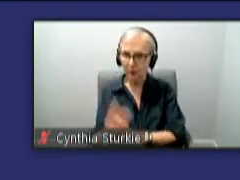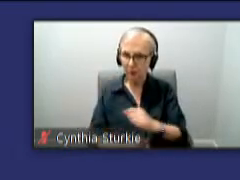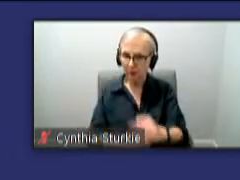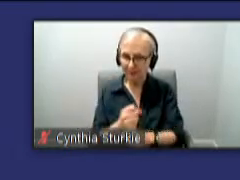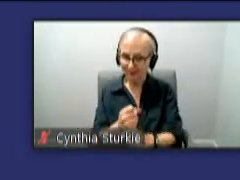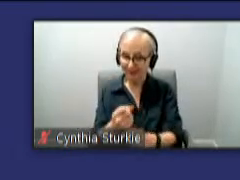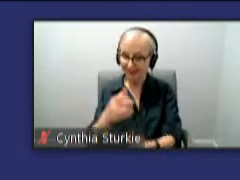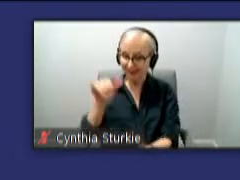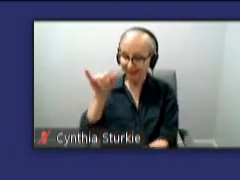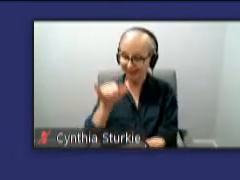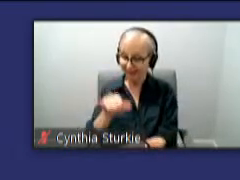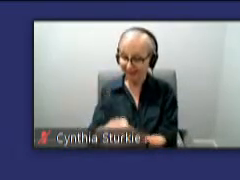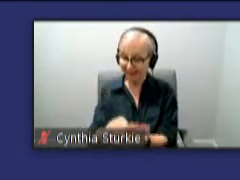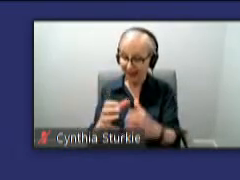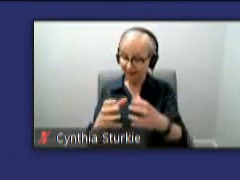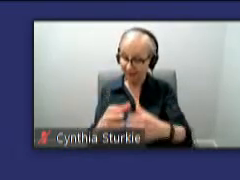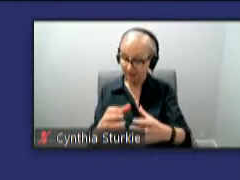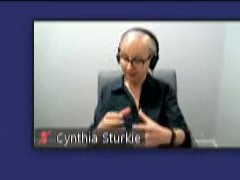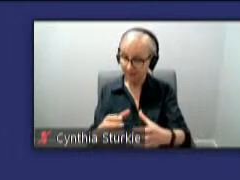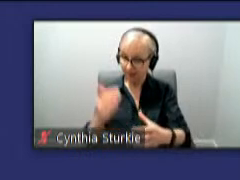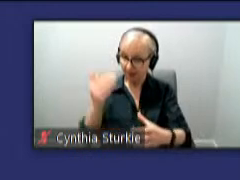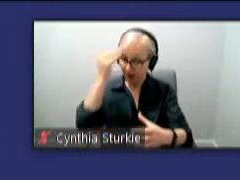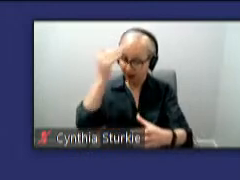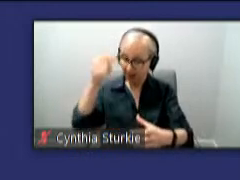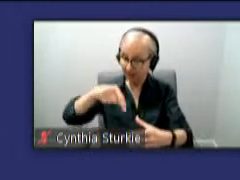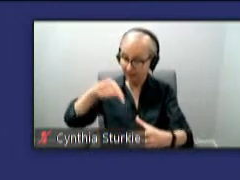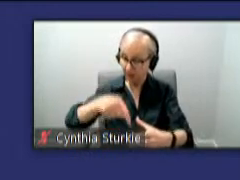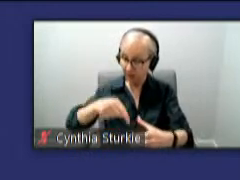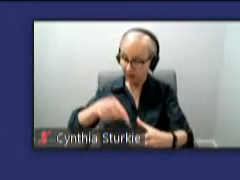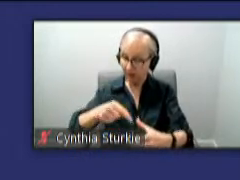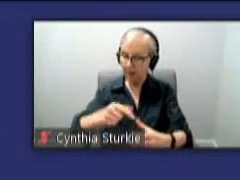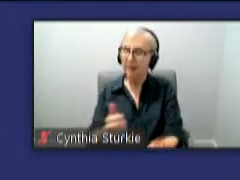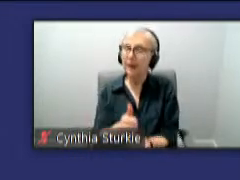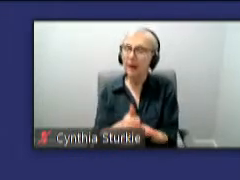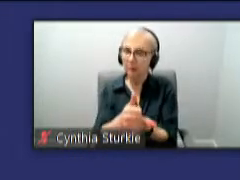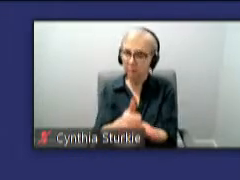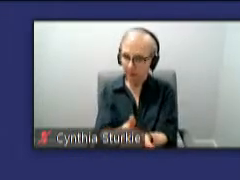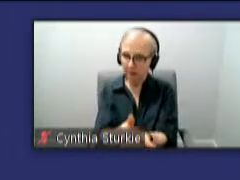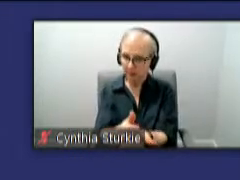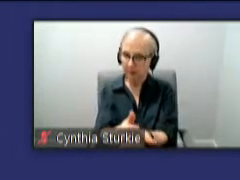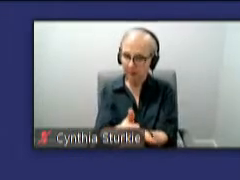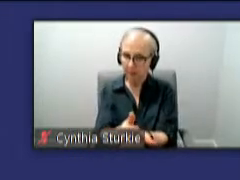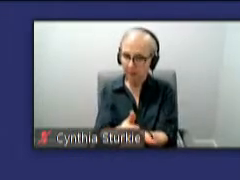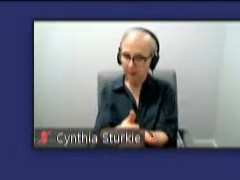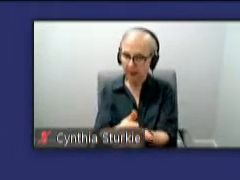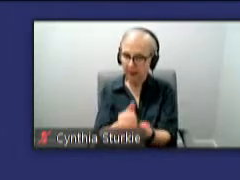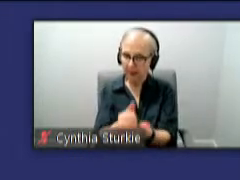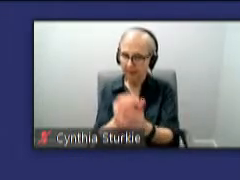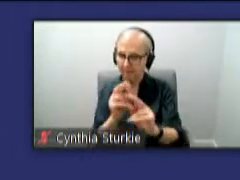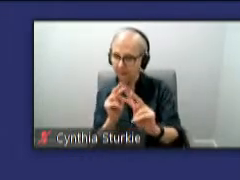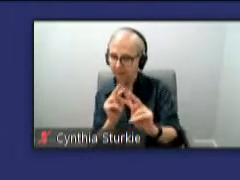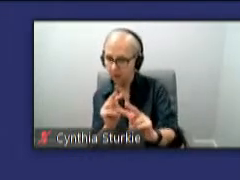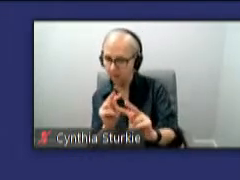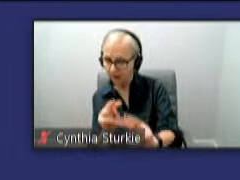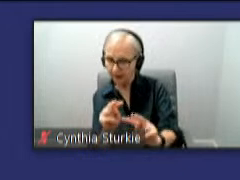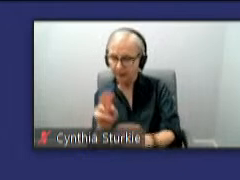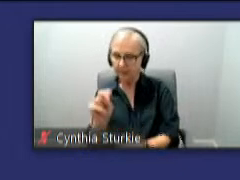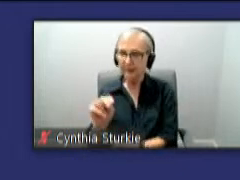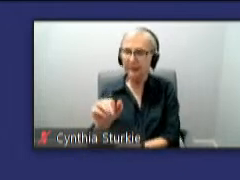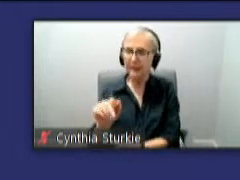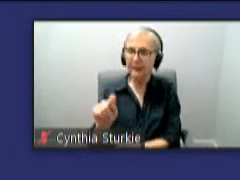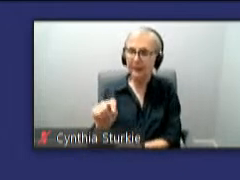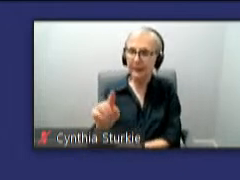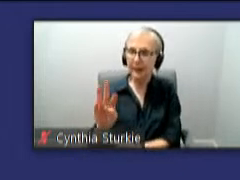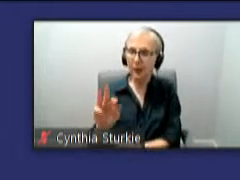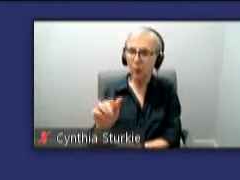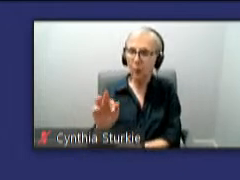our efforts and helped us to create and maintain a robust statewide COVID-19 surveillance network. Our past efforts